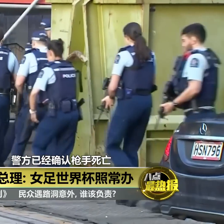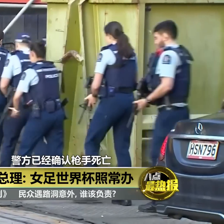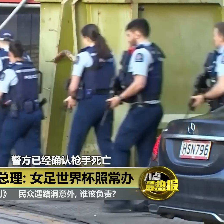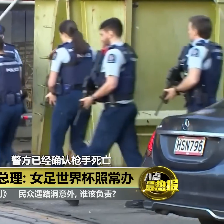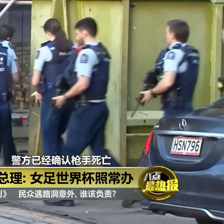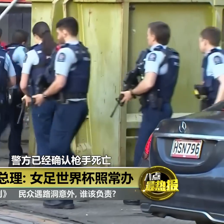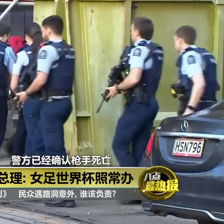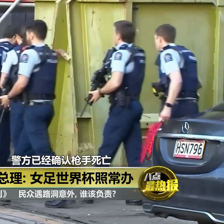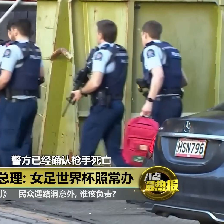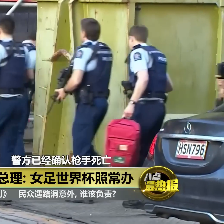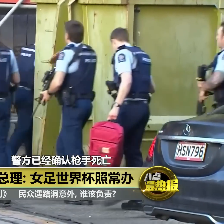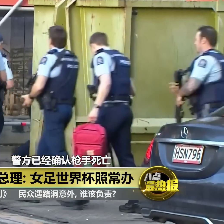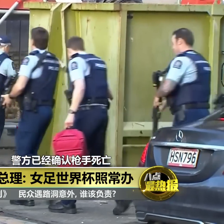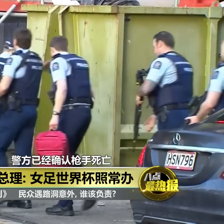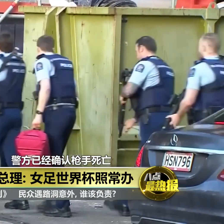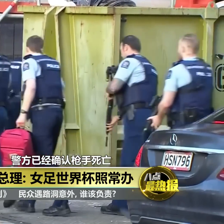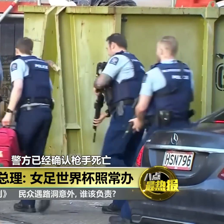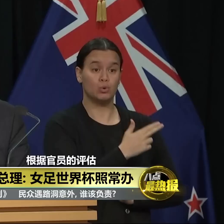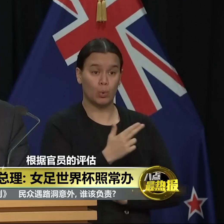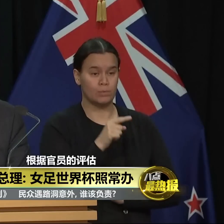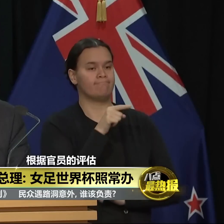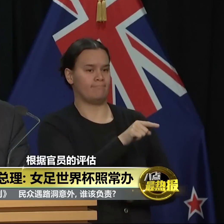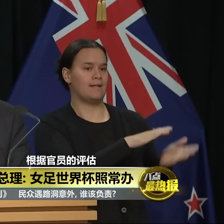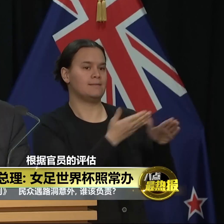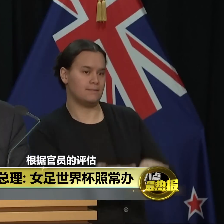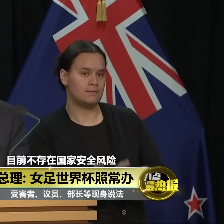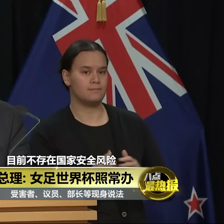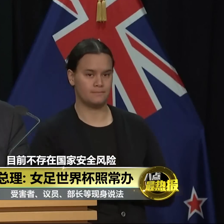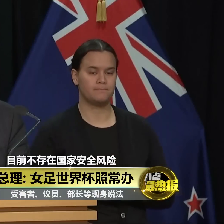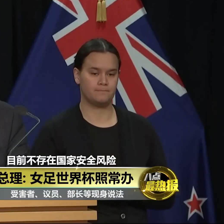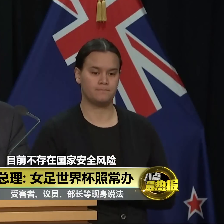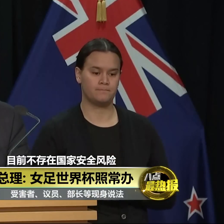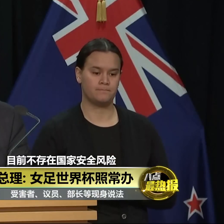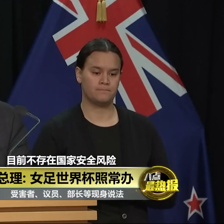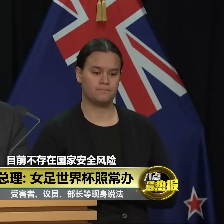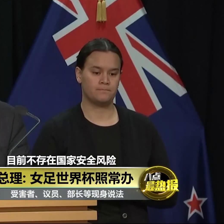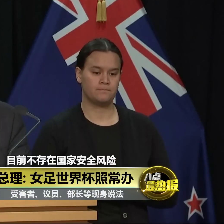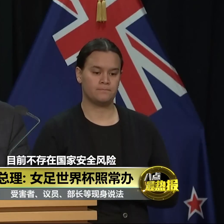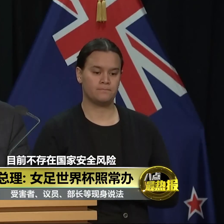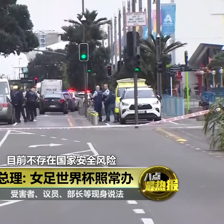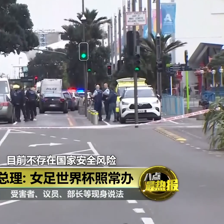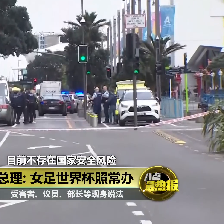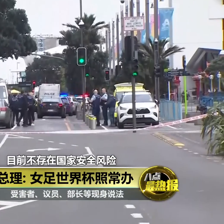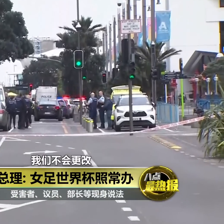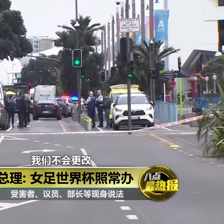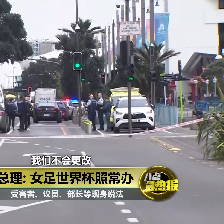also confirmed that the shooter is also dead. The assessment from officials is that there is no national